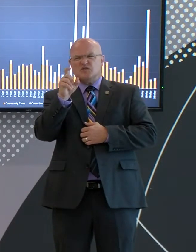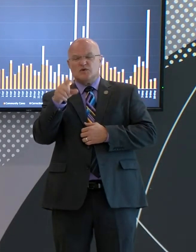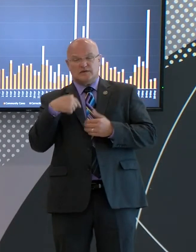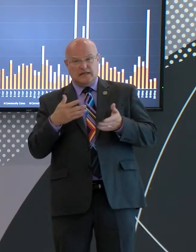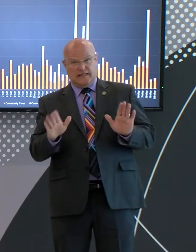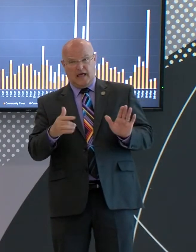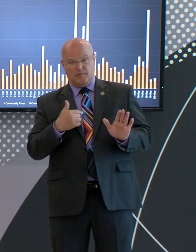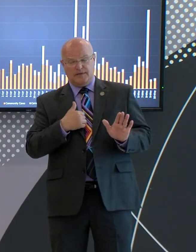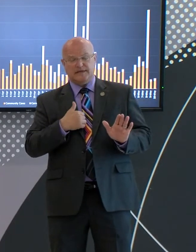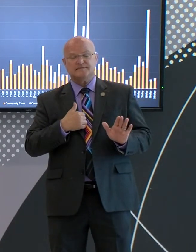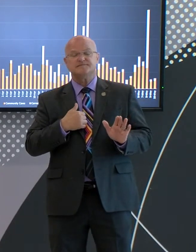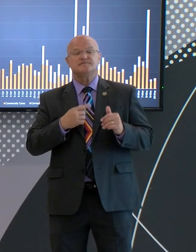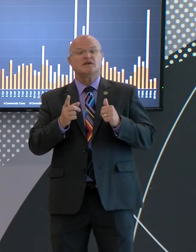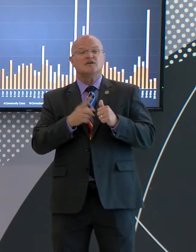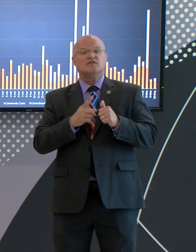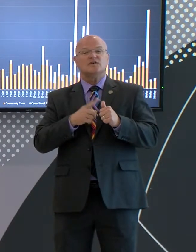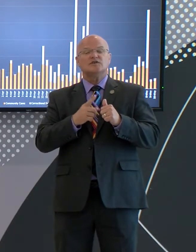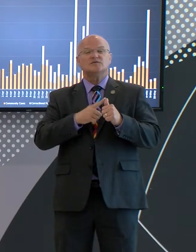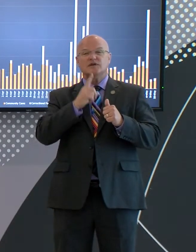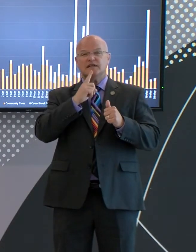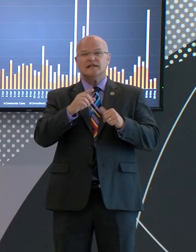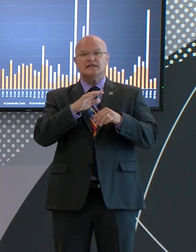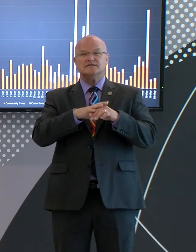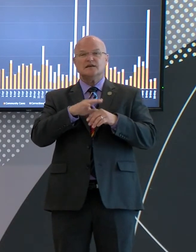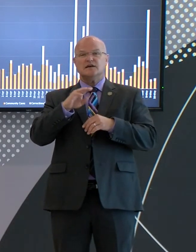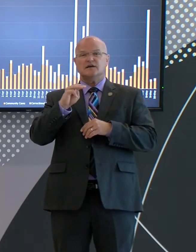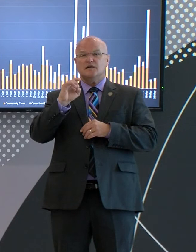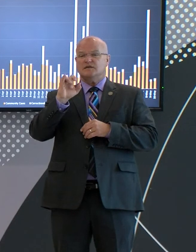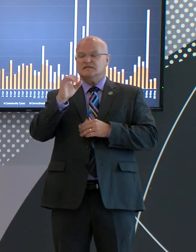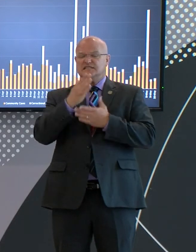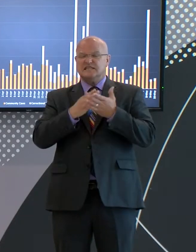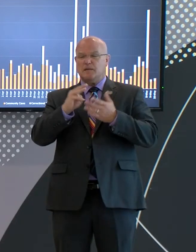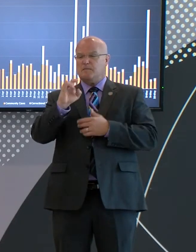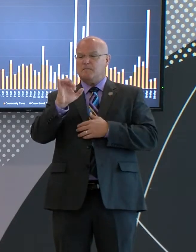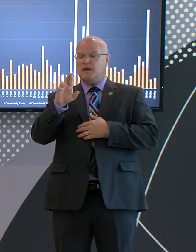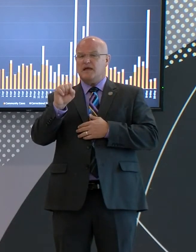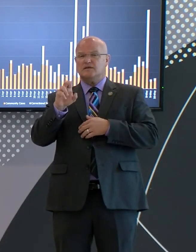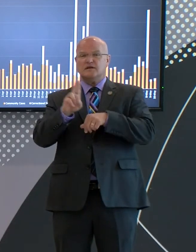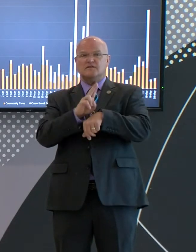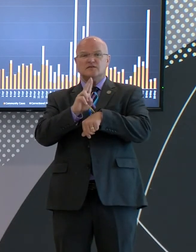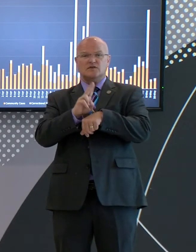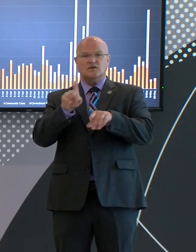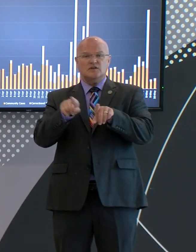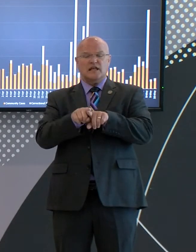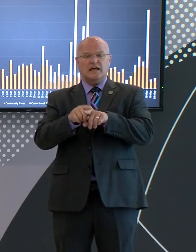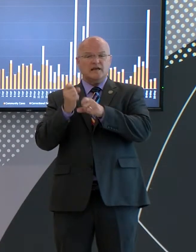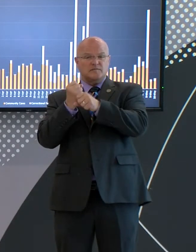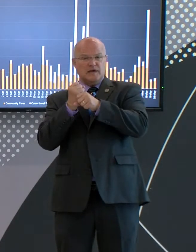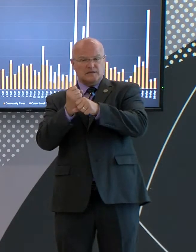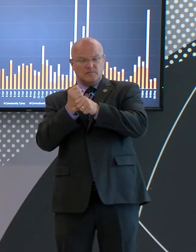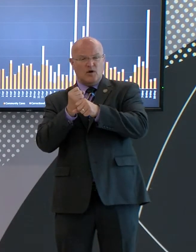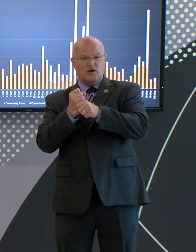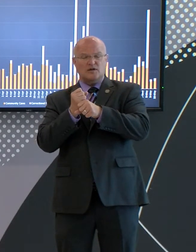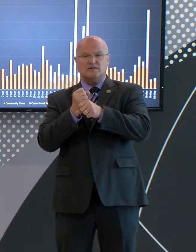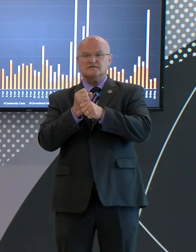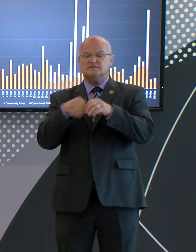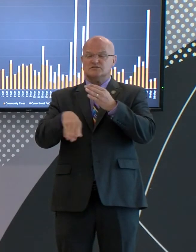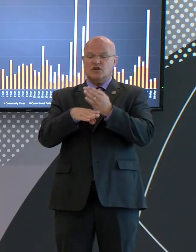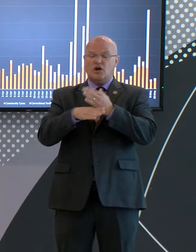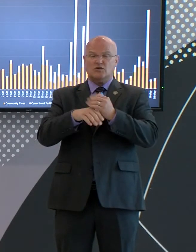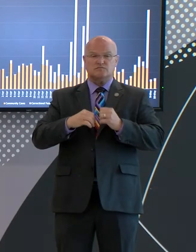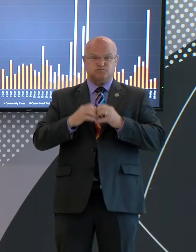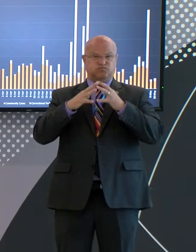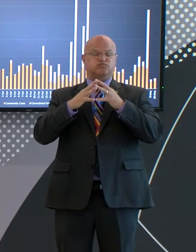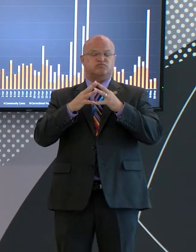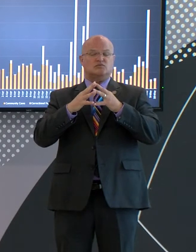you'll allow me. The first one is some mayors have allowed youth sports like baseball and soccer to resume. Do you have